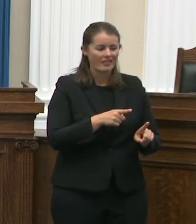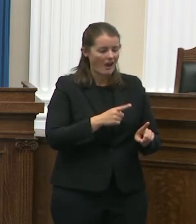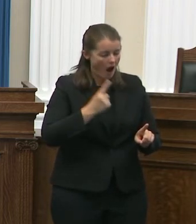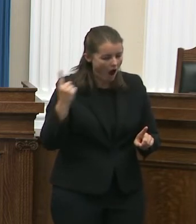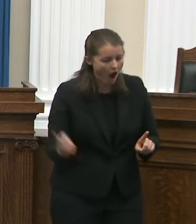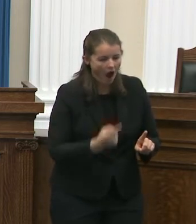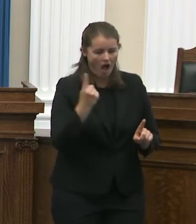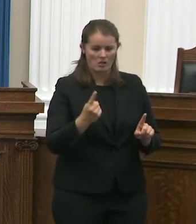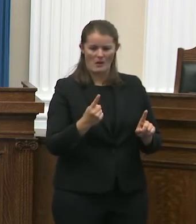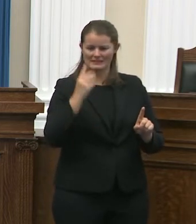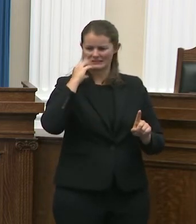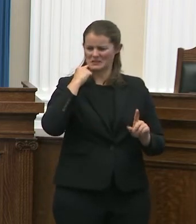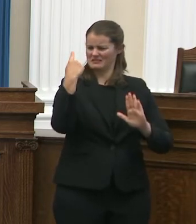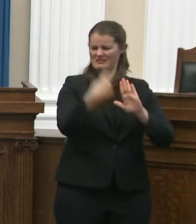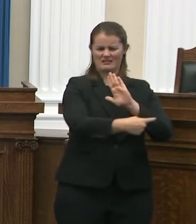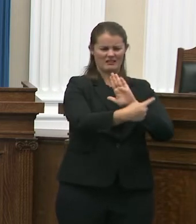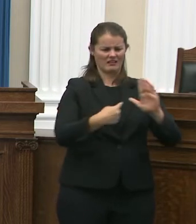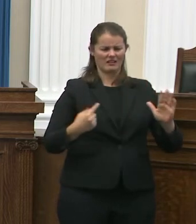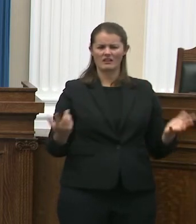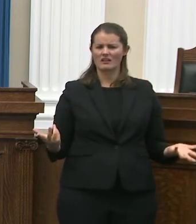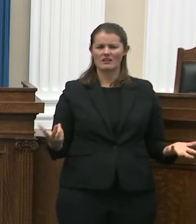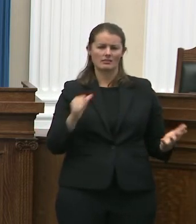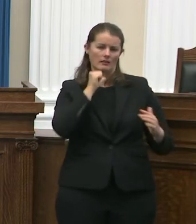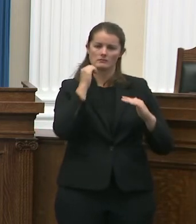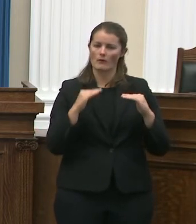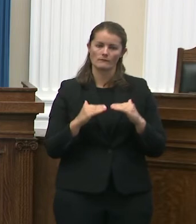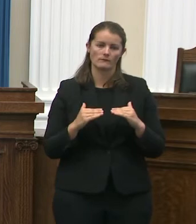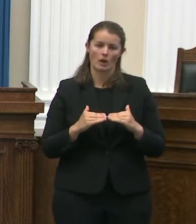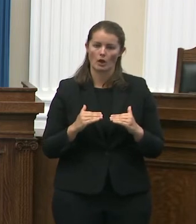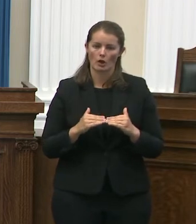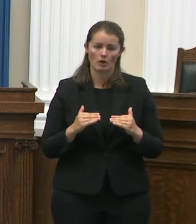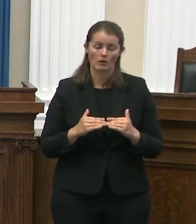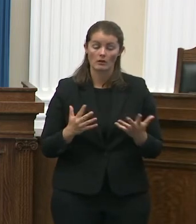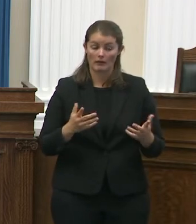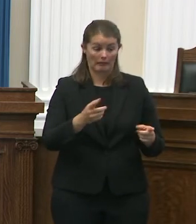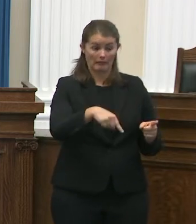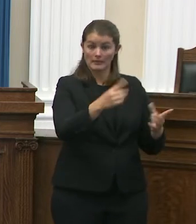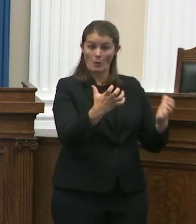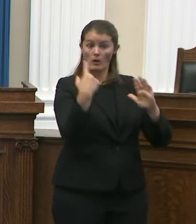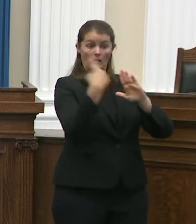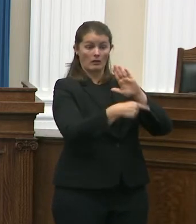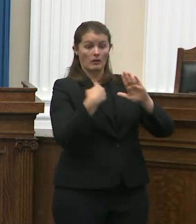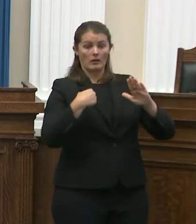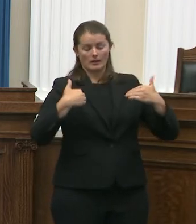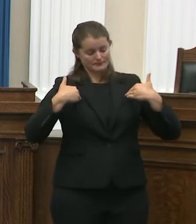criticized. That's not fair. So if they want to criticize, here I am.